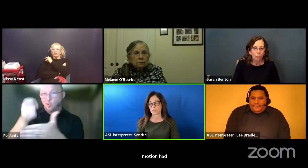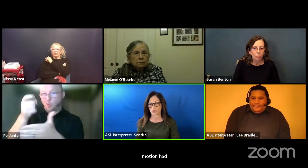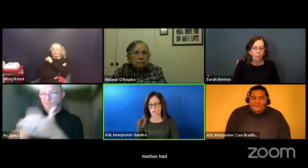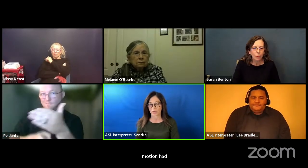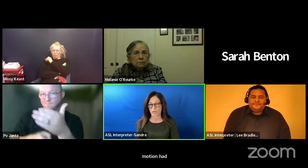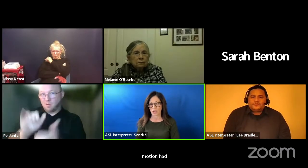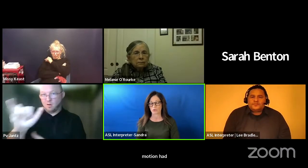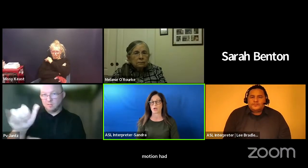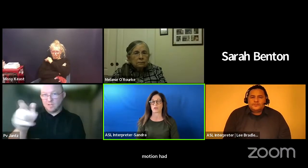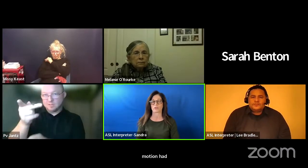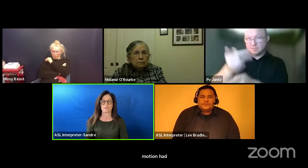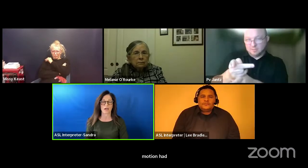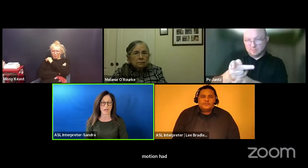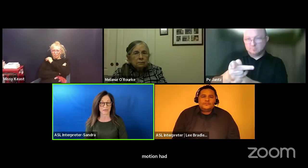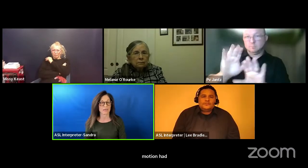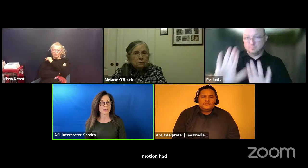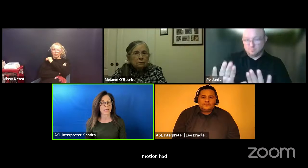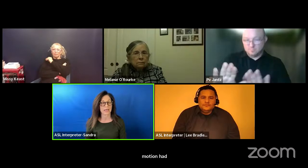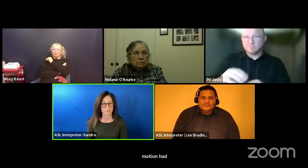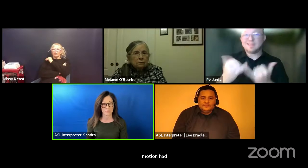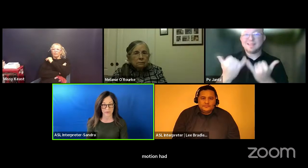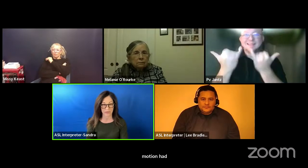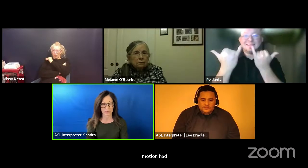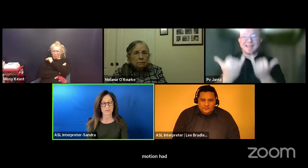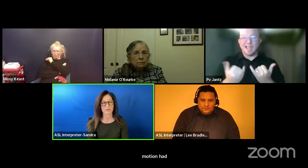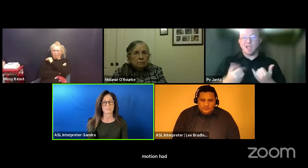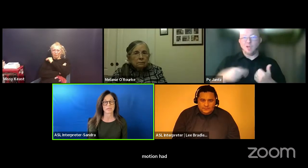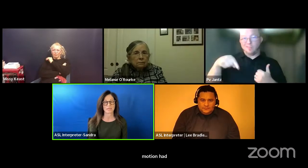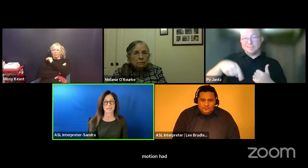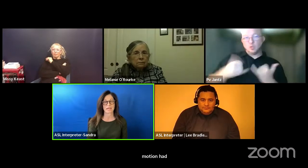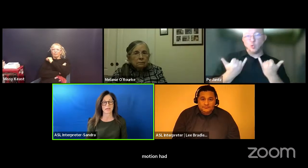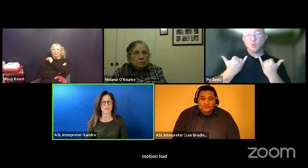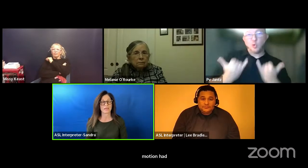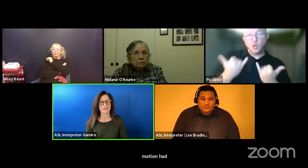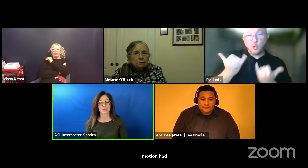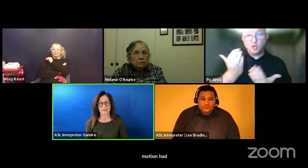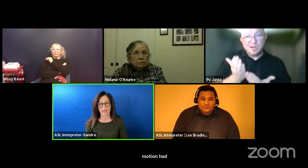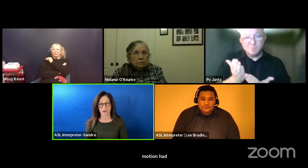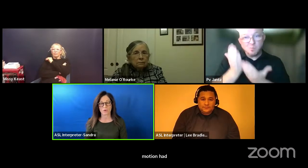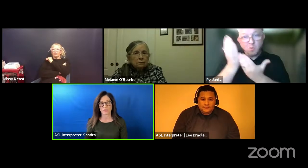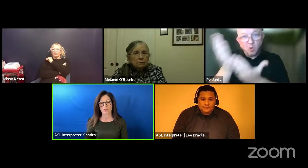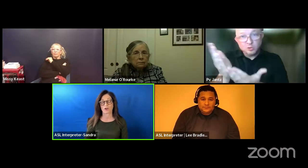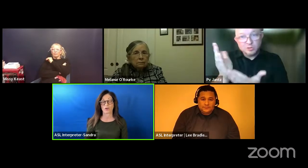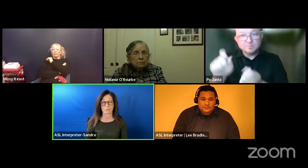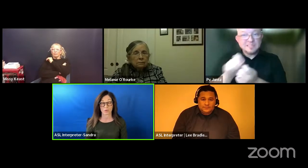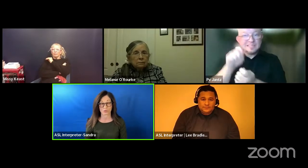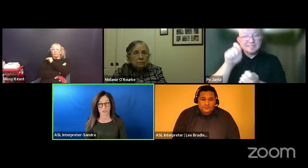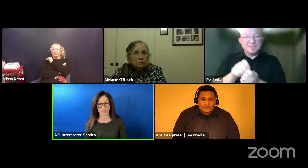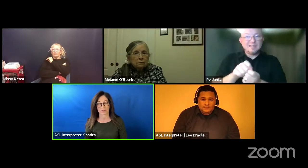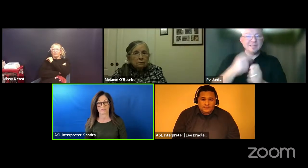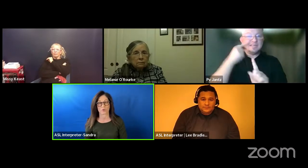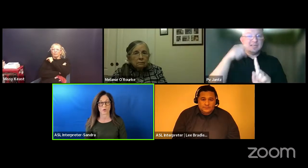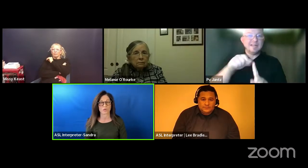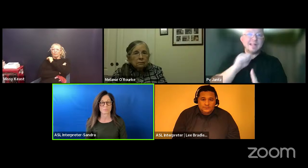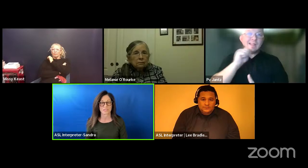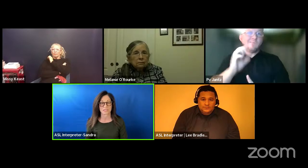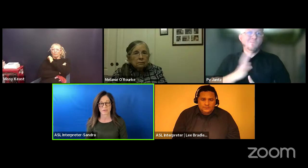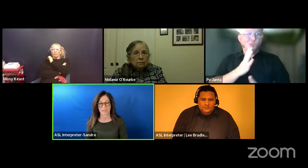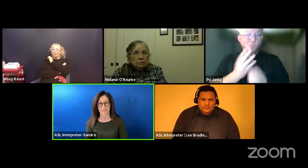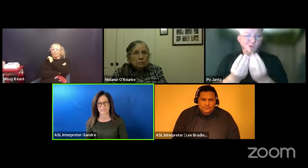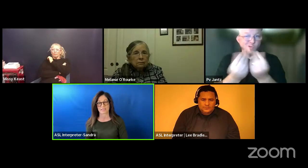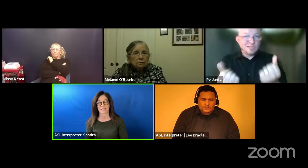informal resolution and $100 fine has been maintained. Now, the current motion on the